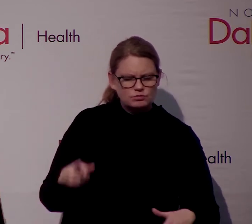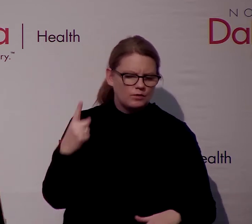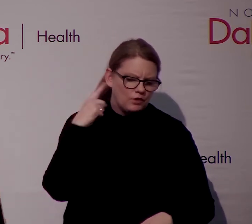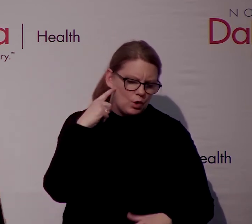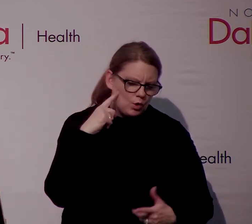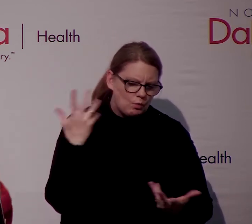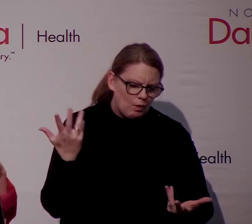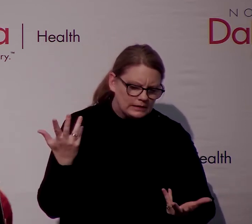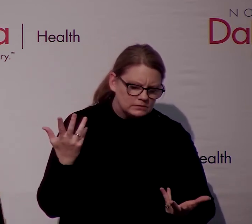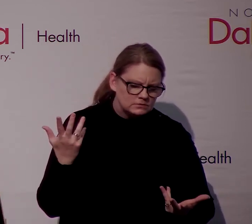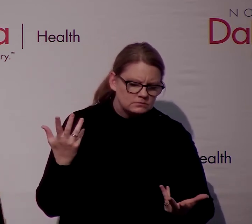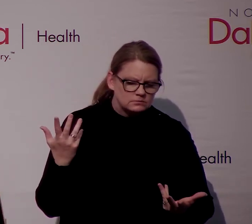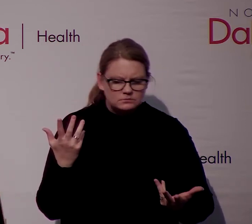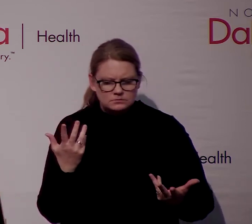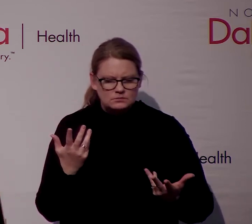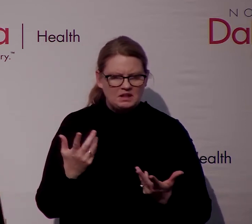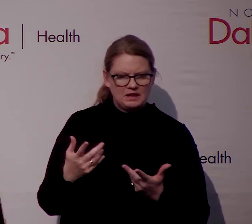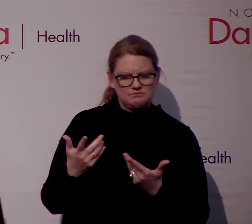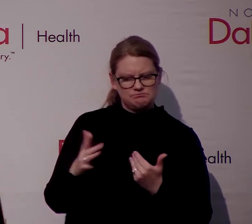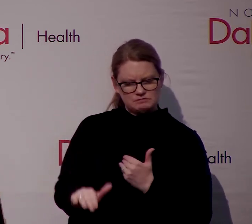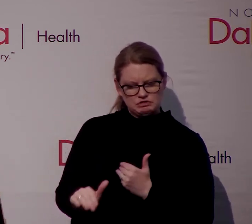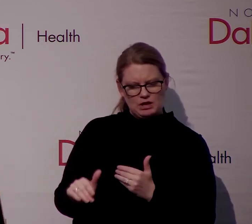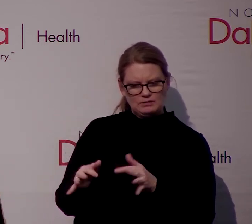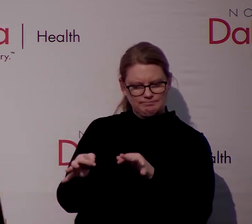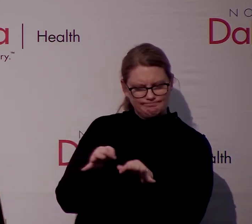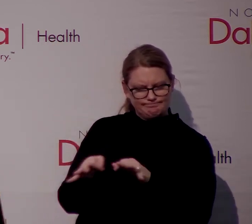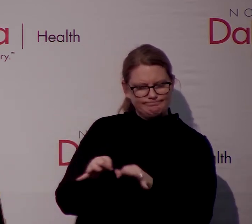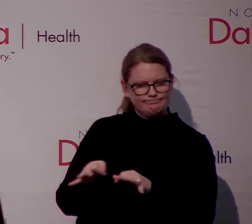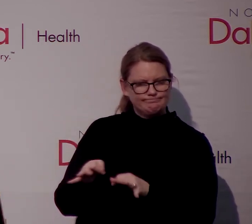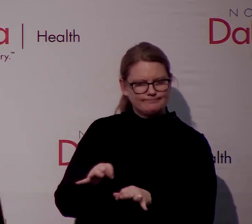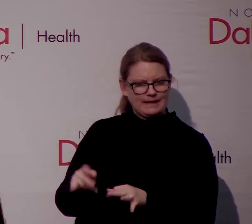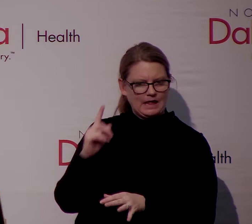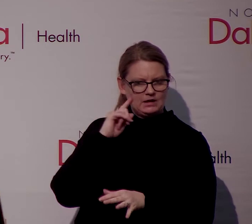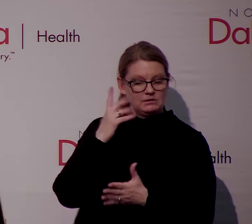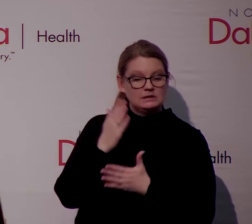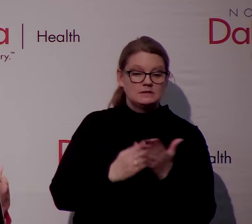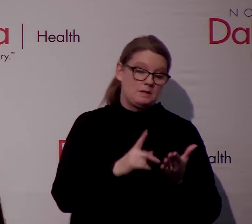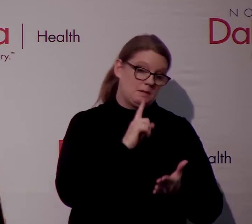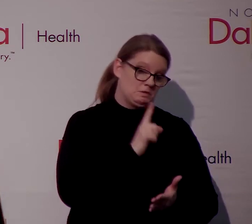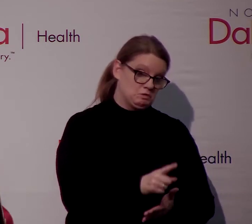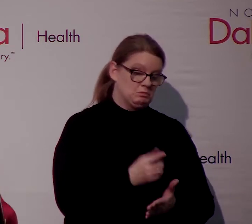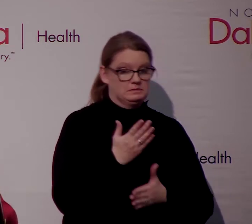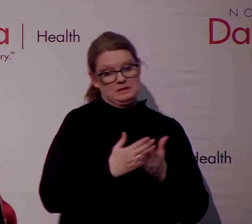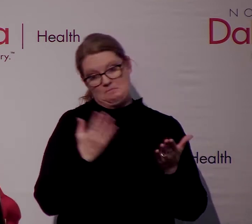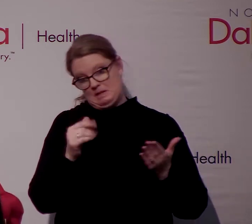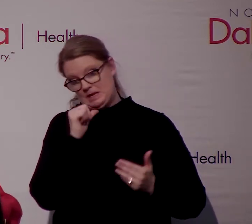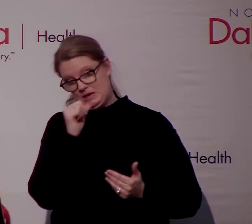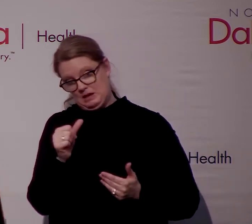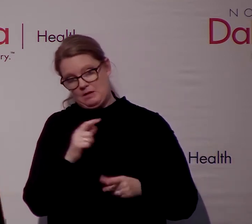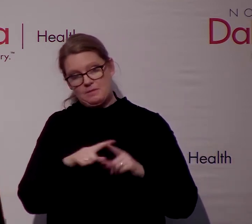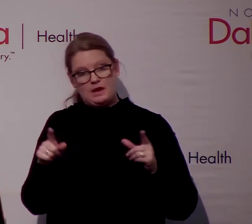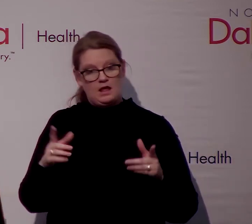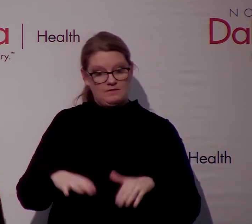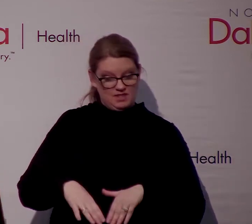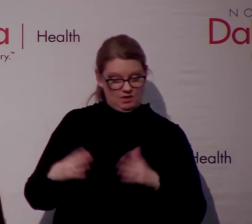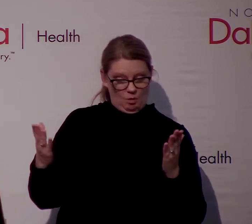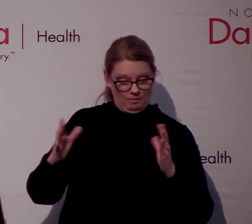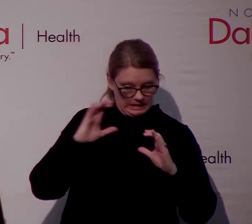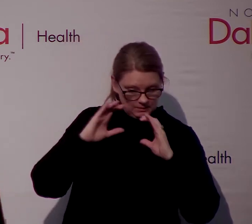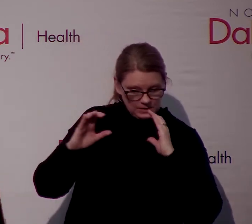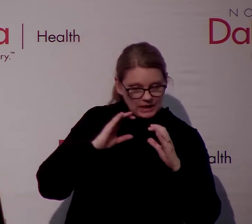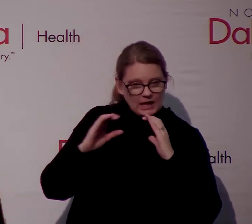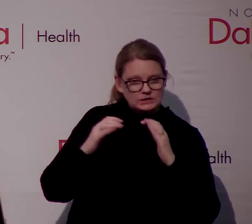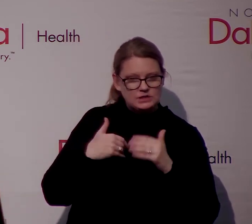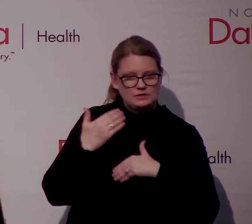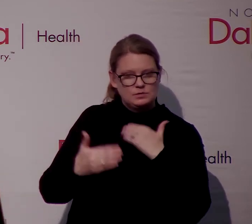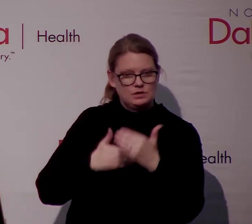heard? And so that child can then share what they may have heard. Some may be true, some may not be true, but to have that open line of communication as we